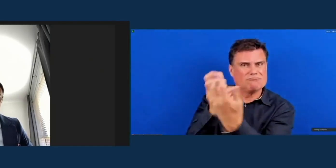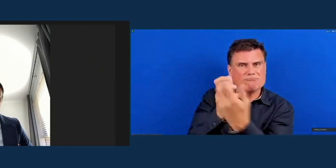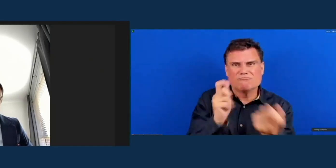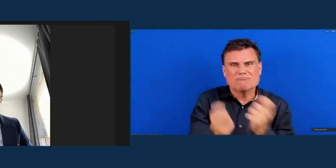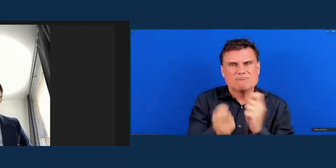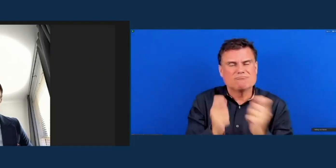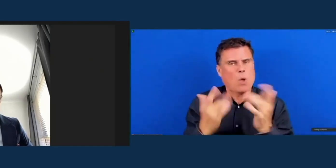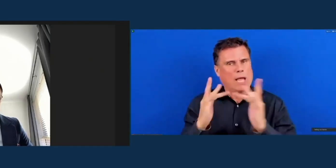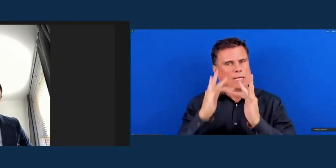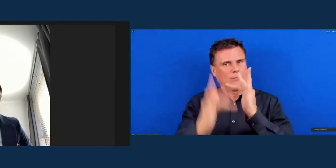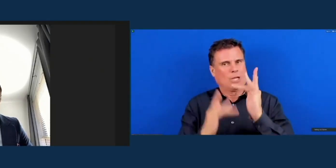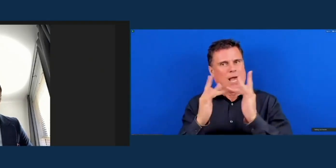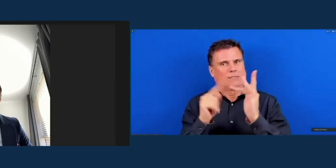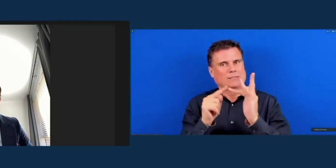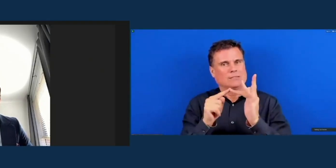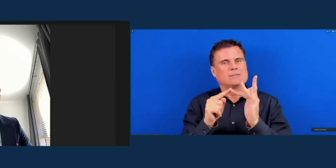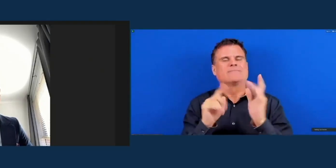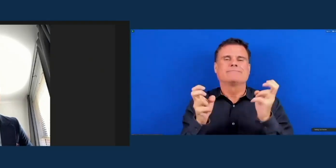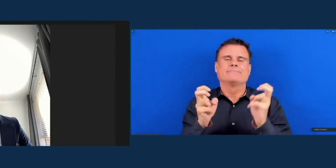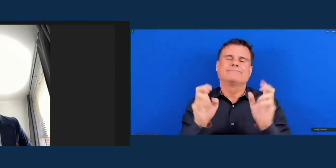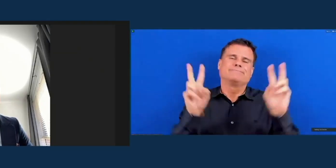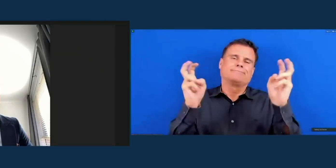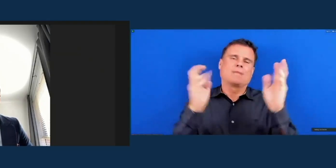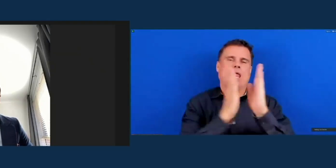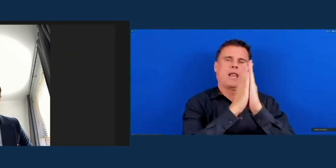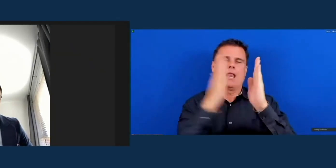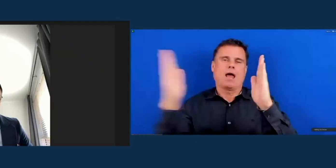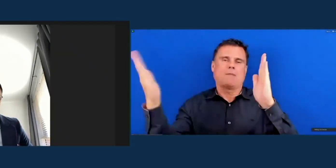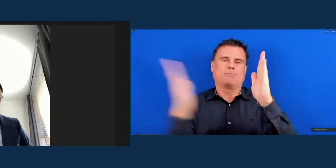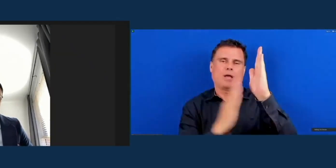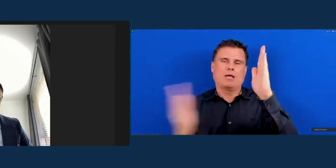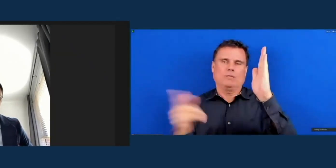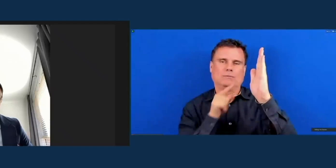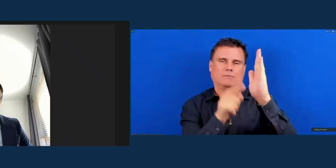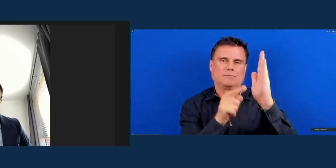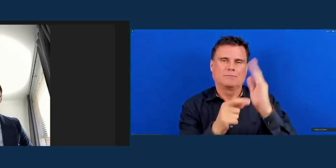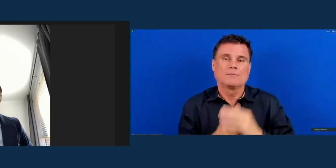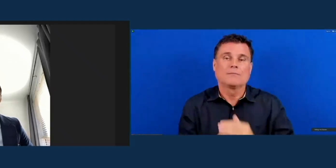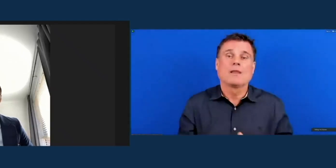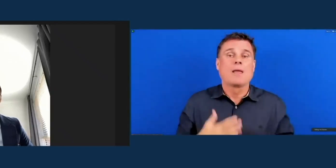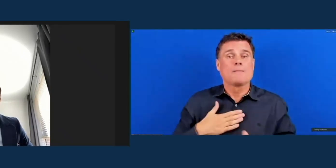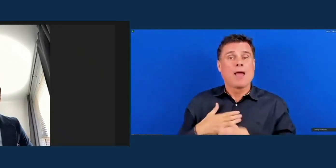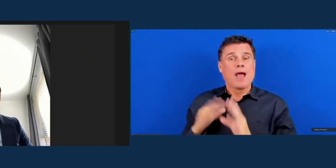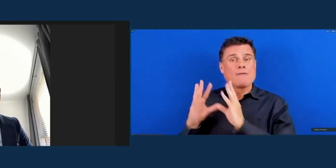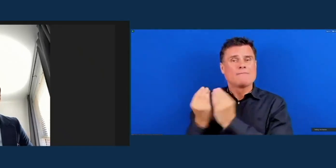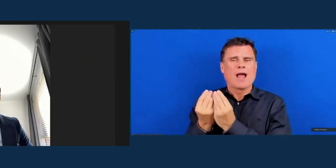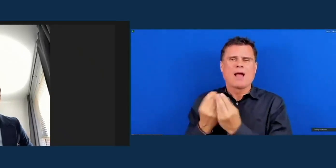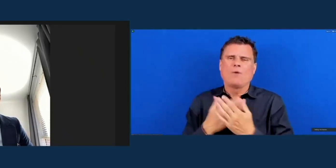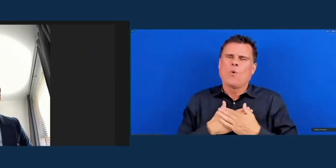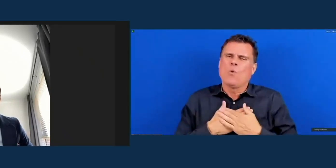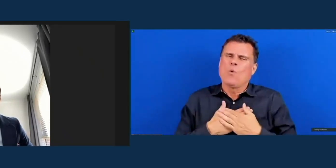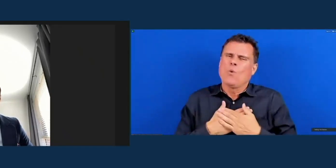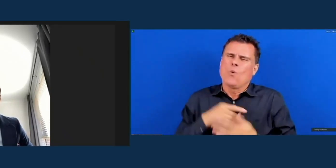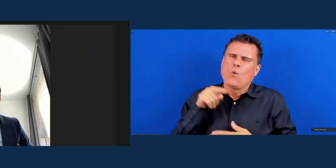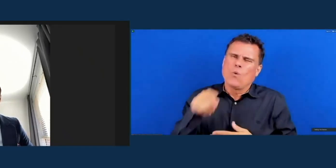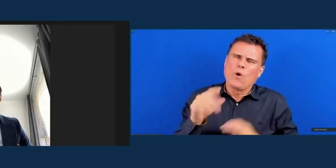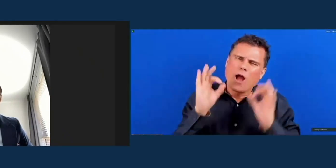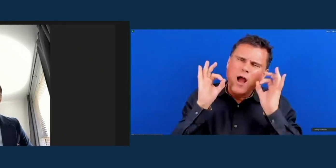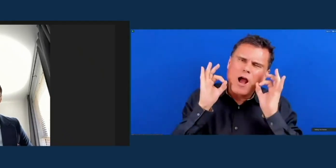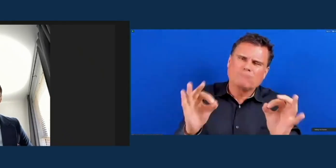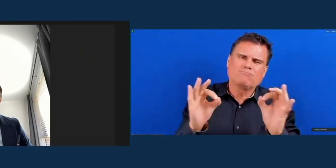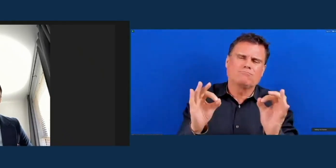personal reflection, I can report that my family and I adore reading these books together. I'll also mention the Begin With Books